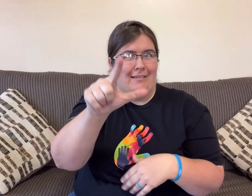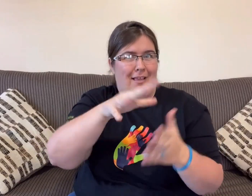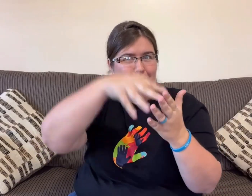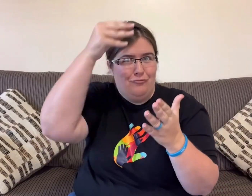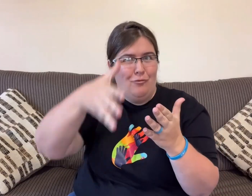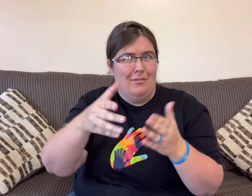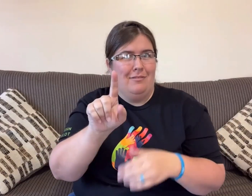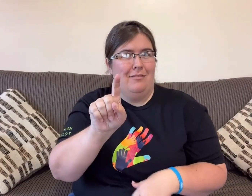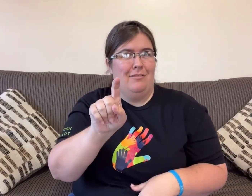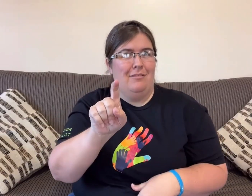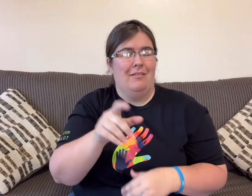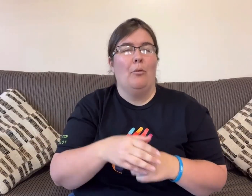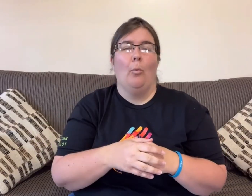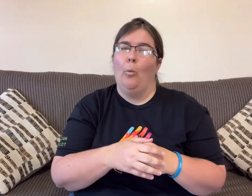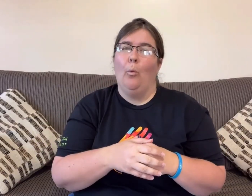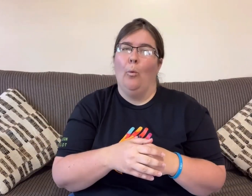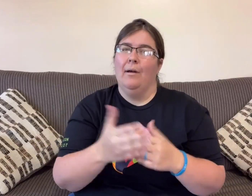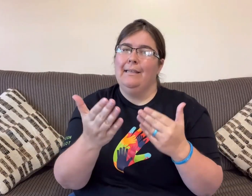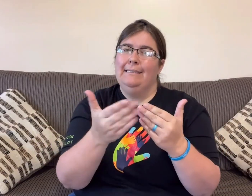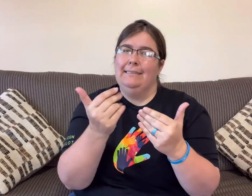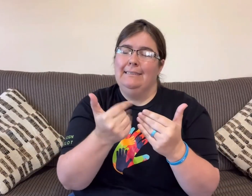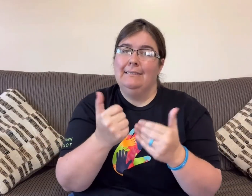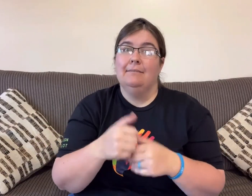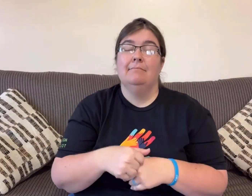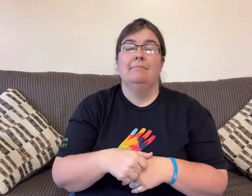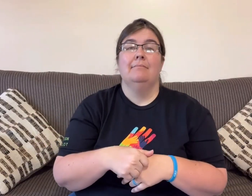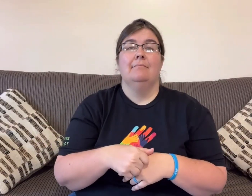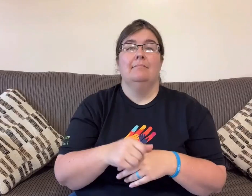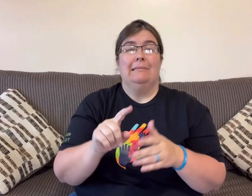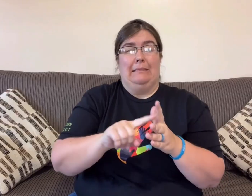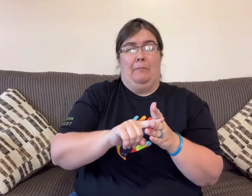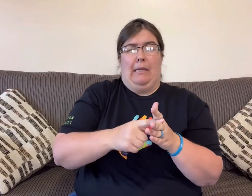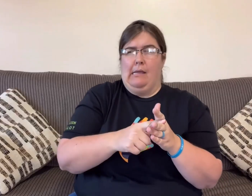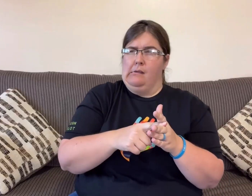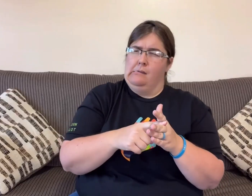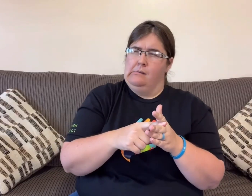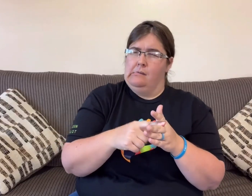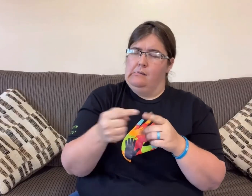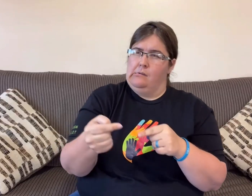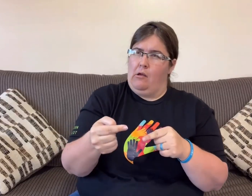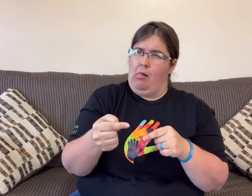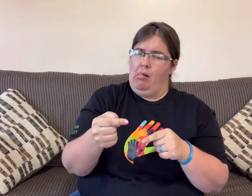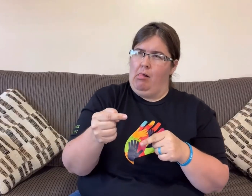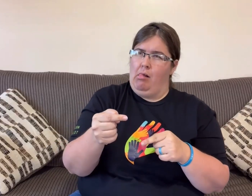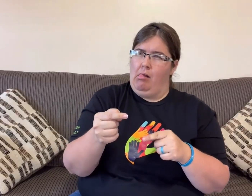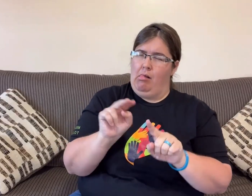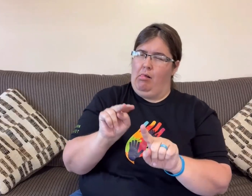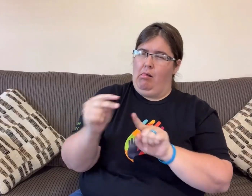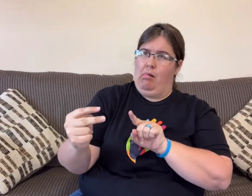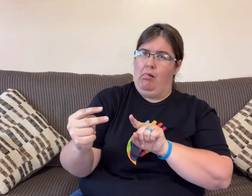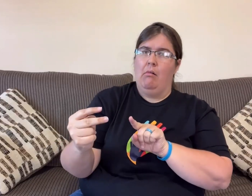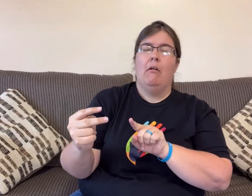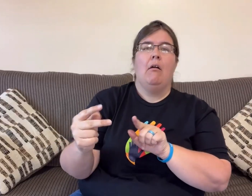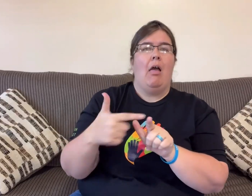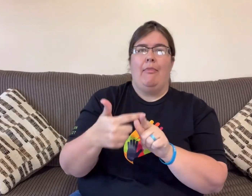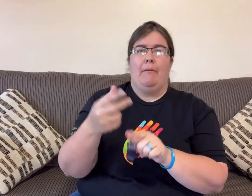students? Definitely easy. Once the concept clicks in your mind, it'll be simple for you from then